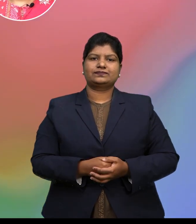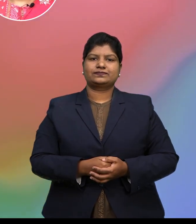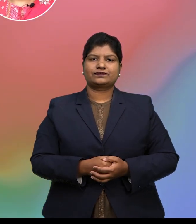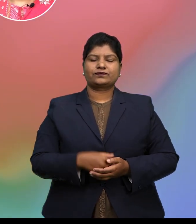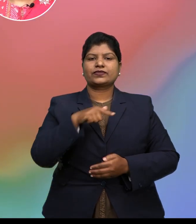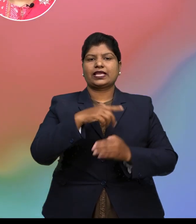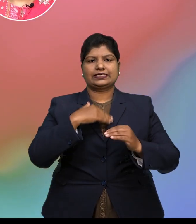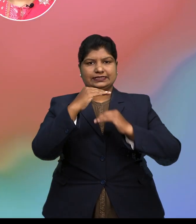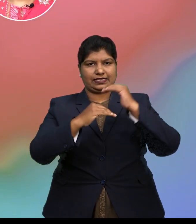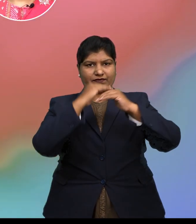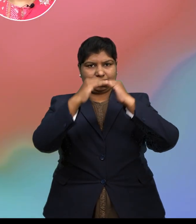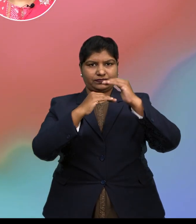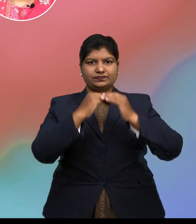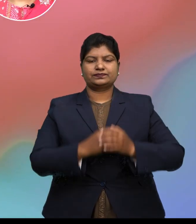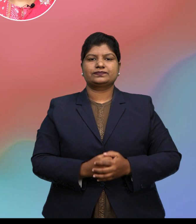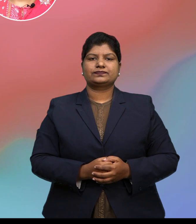develop into